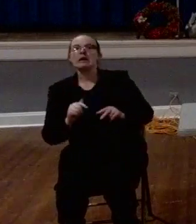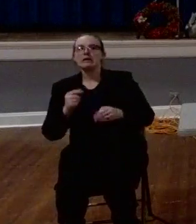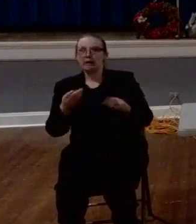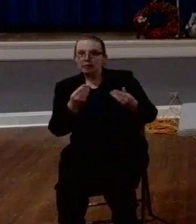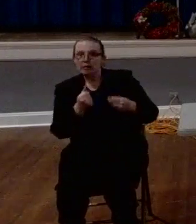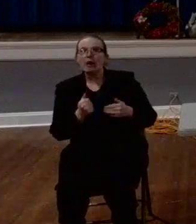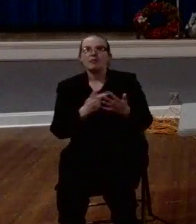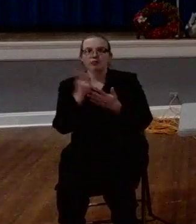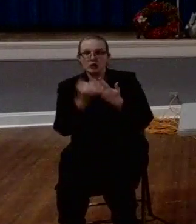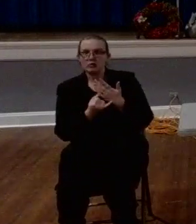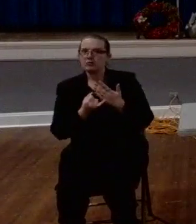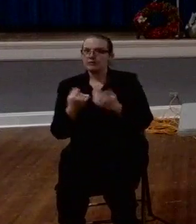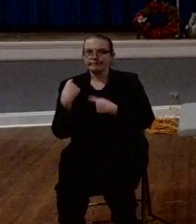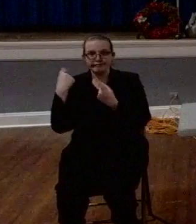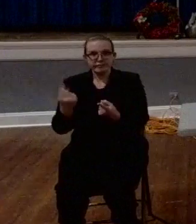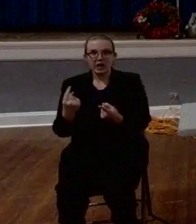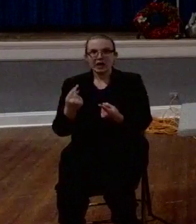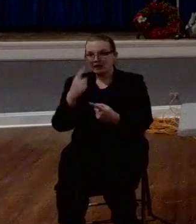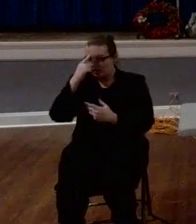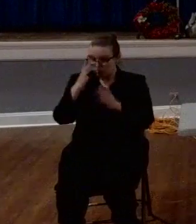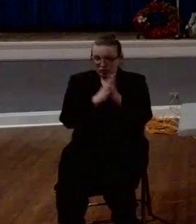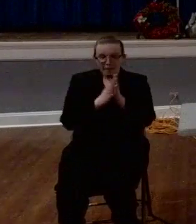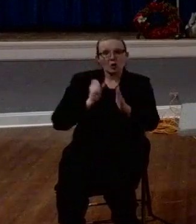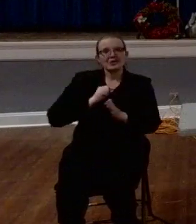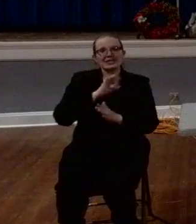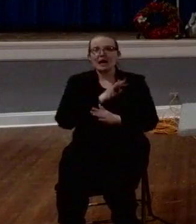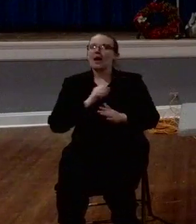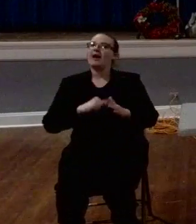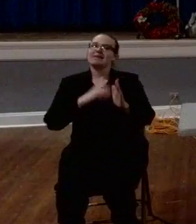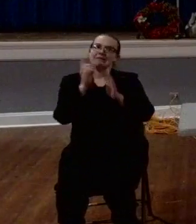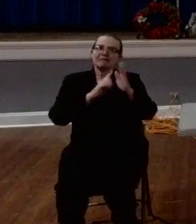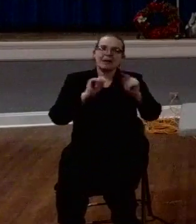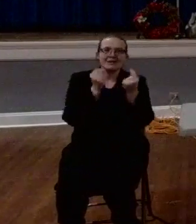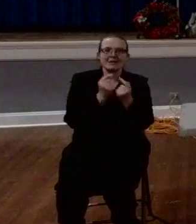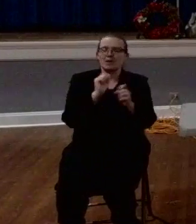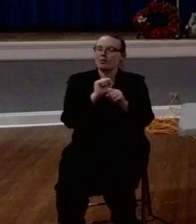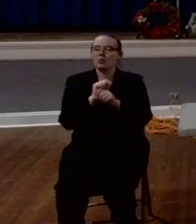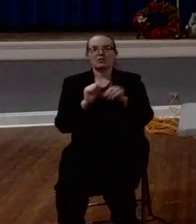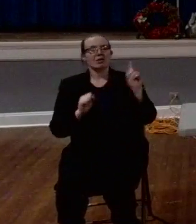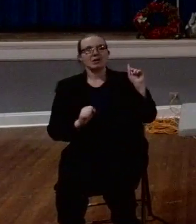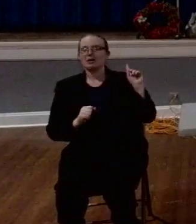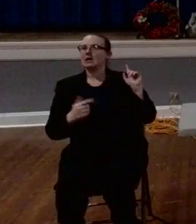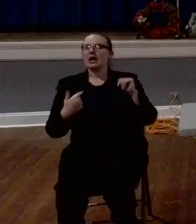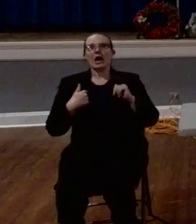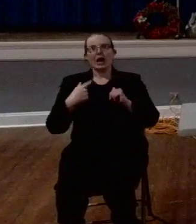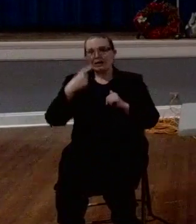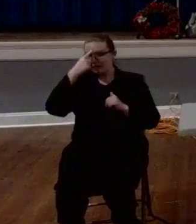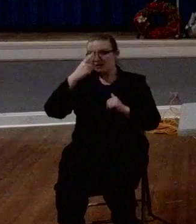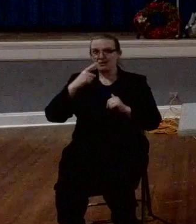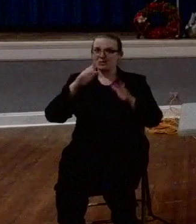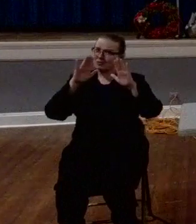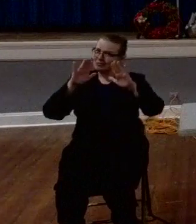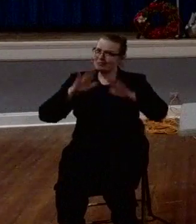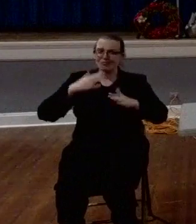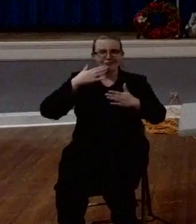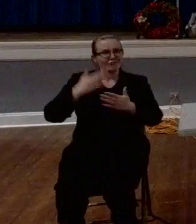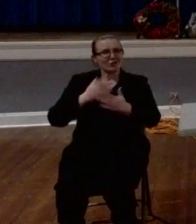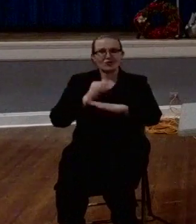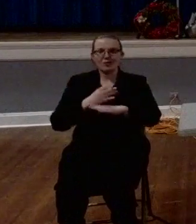time. I do want to say that the park staff and the design team that worked on this, I think, did a very, very good job